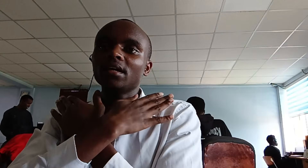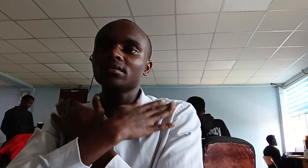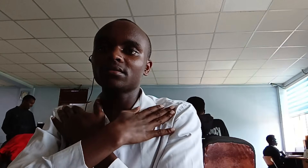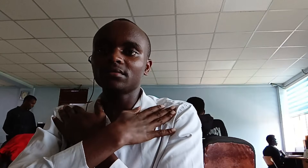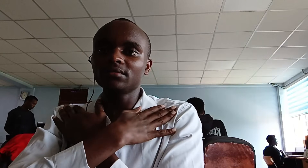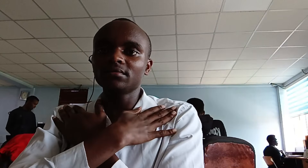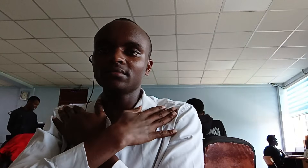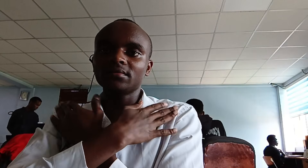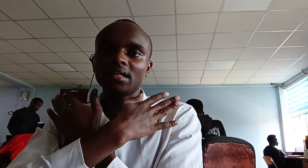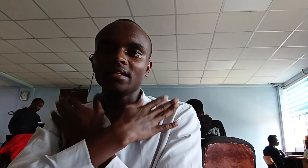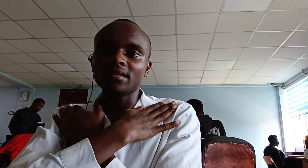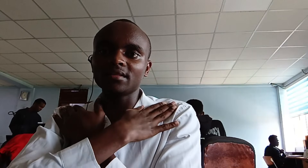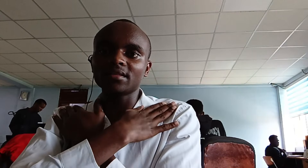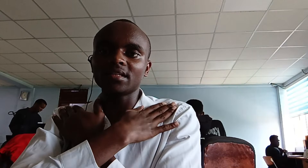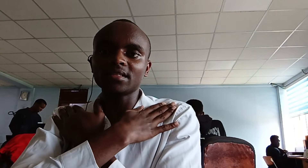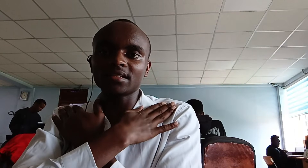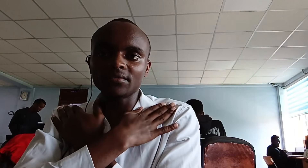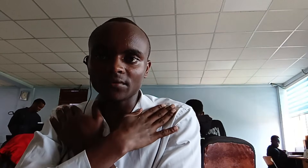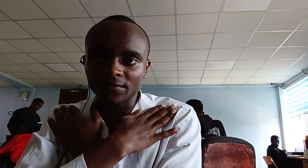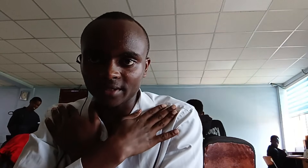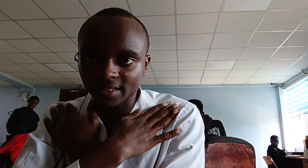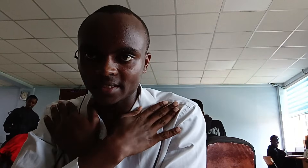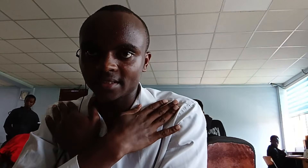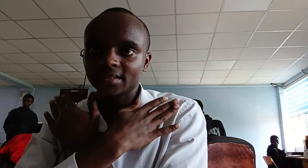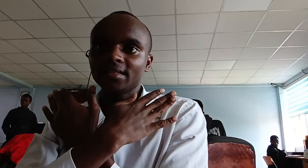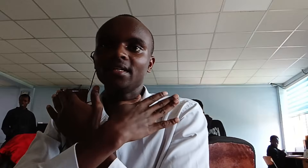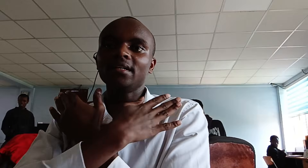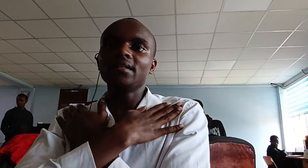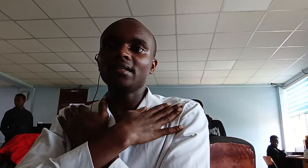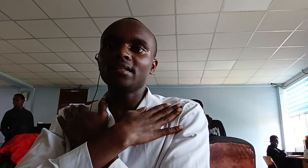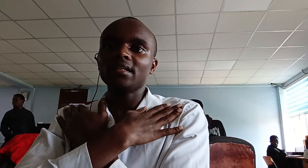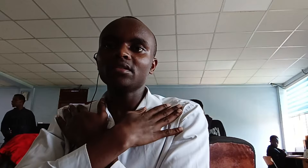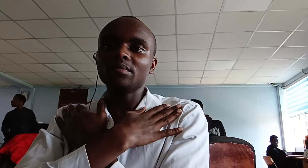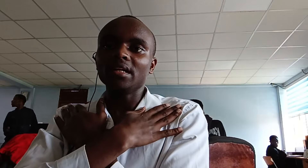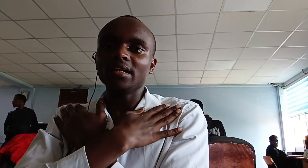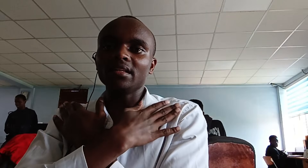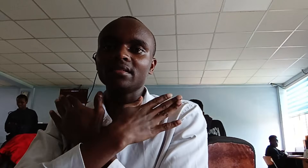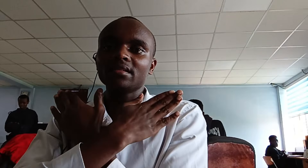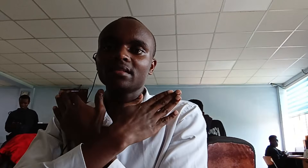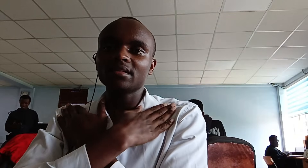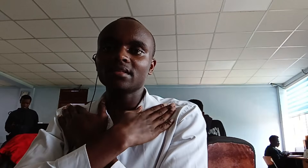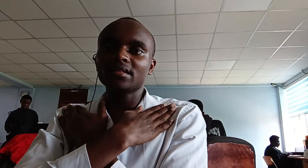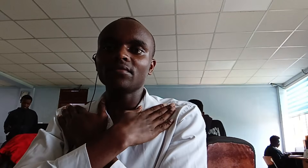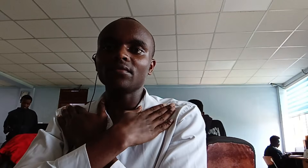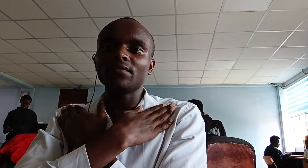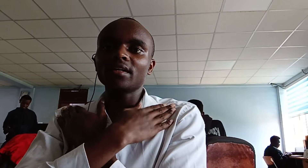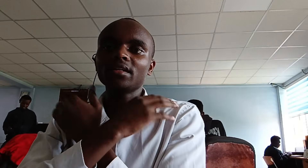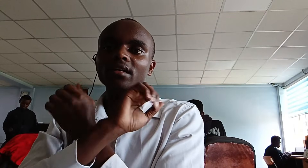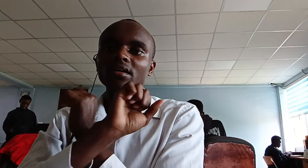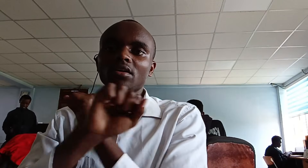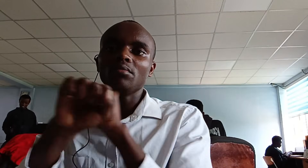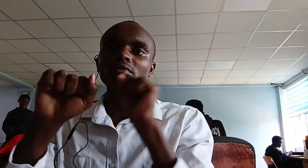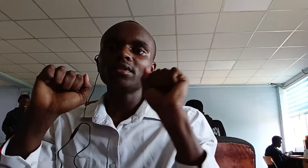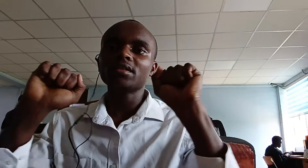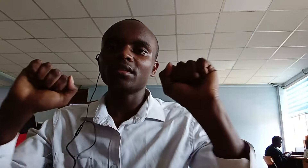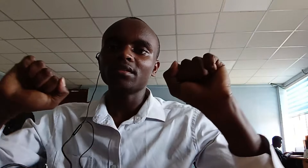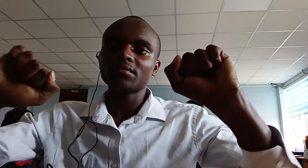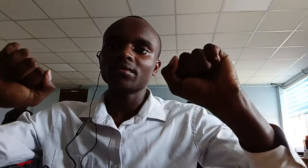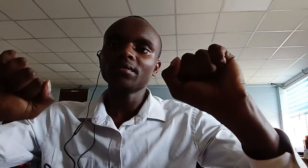So like this, the sign for friend. Let's be like this. Sign for friend. Put it in this way, the